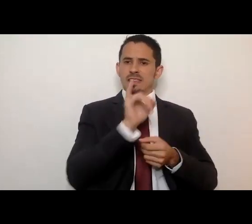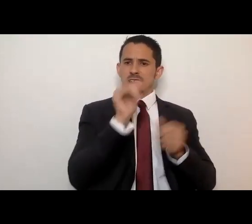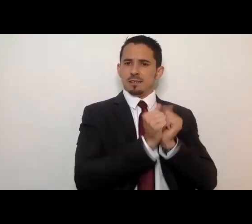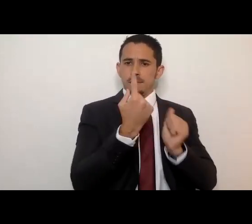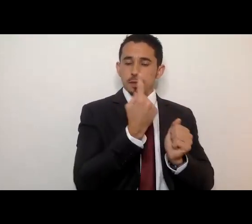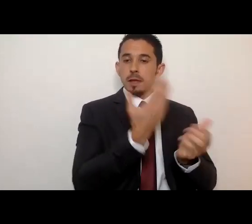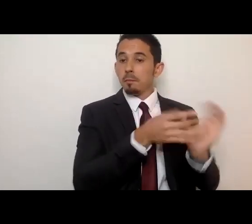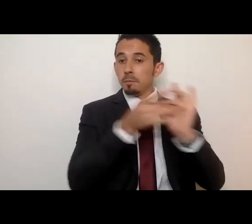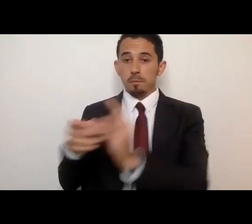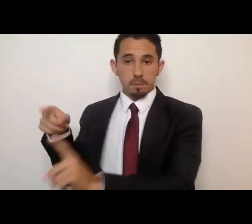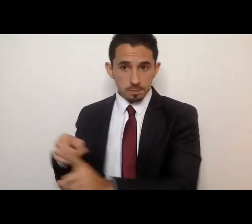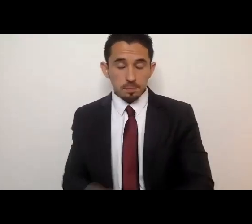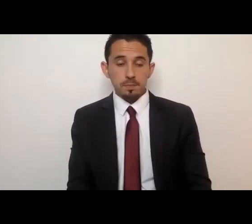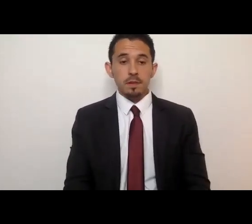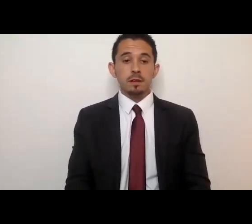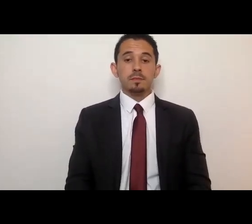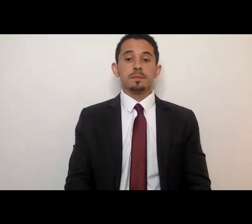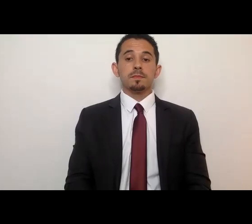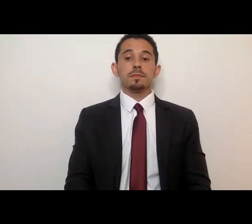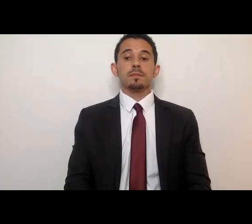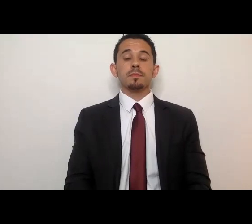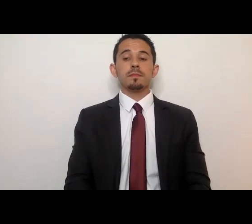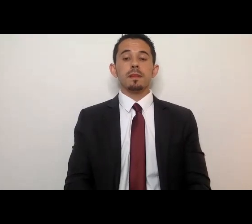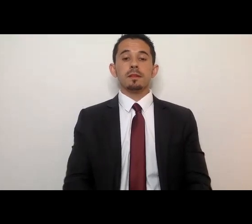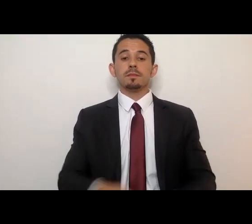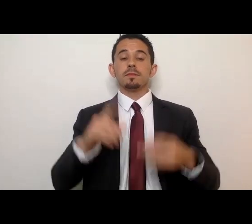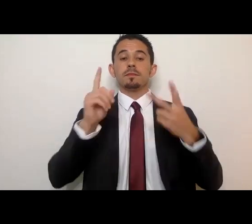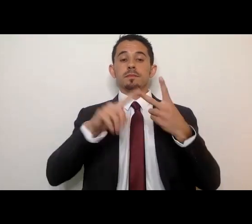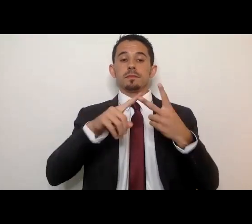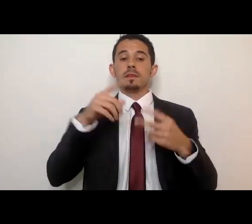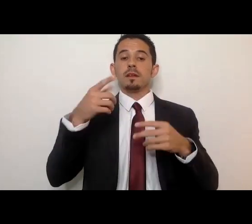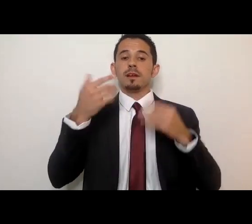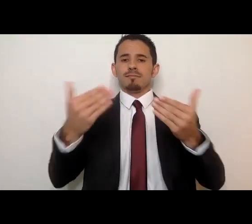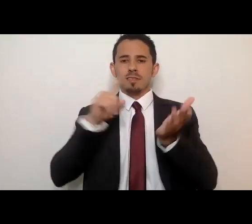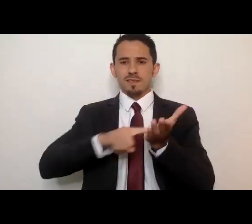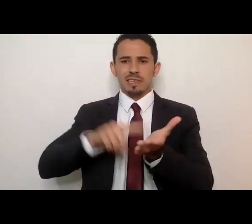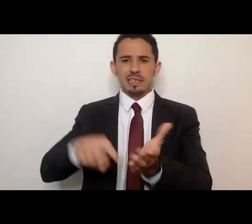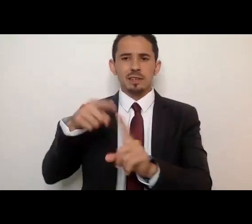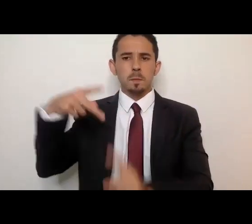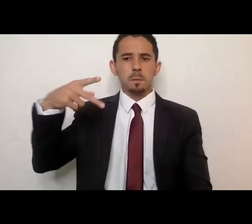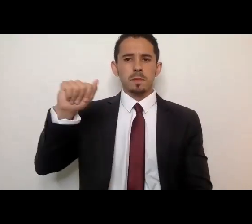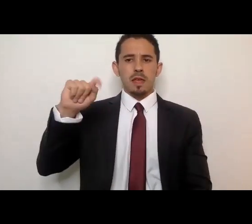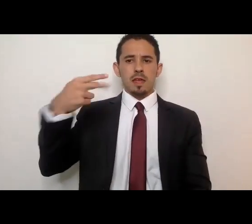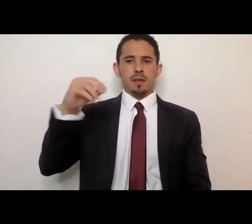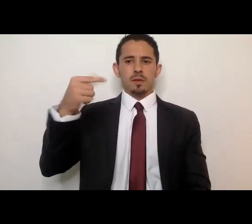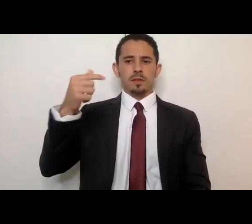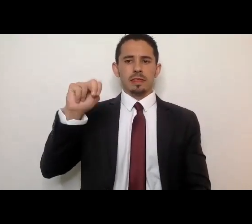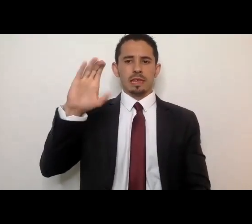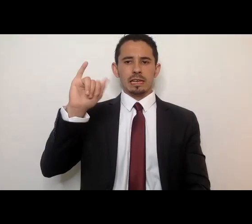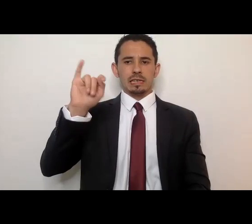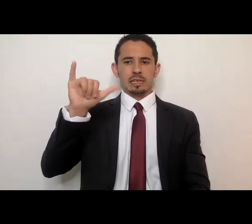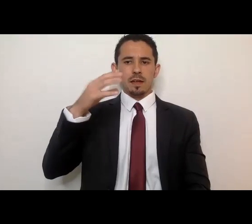And so that if patients are infected with something, that would be a consideration. They could have a tick-borne disease. Also,